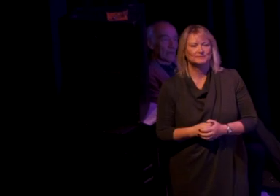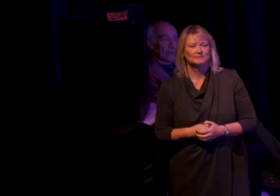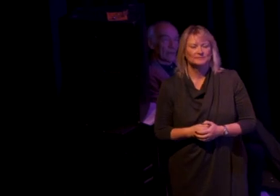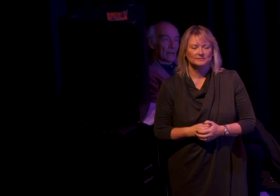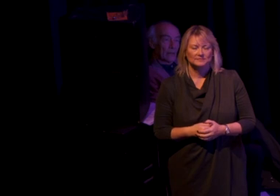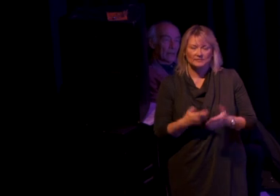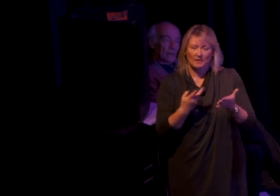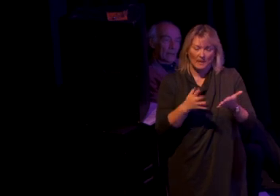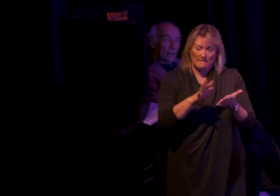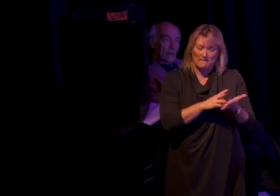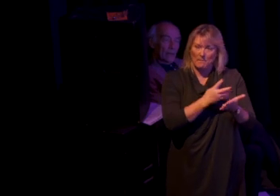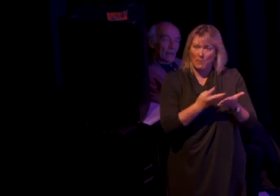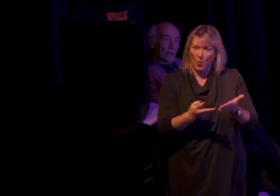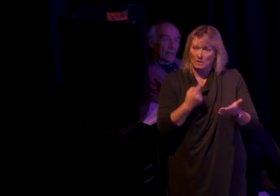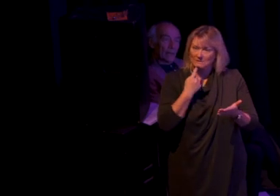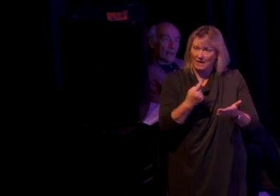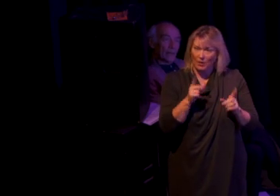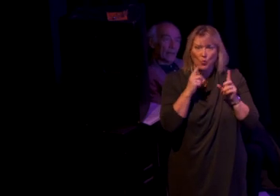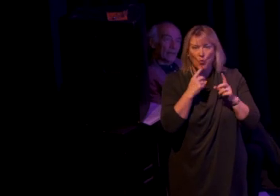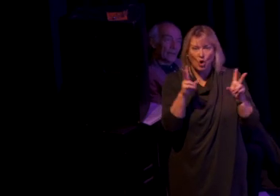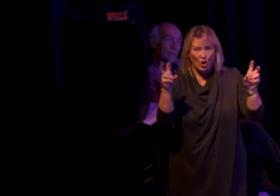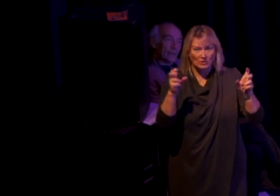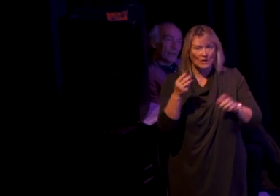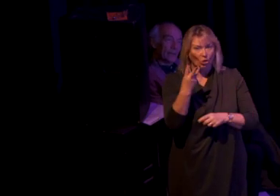This was uttered before 3,000 years ago.